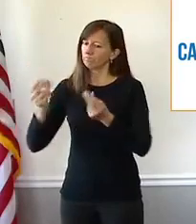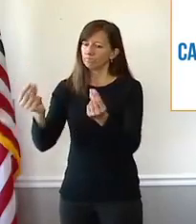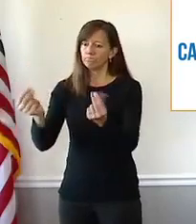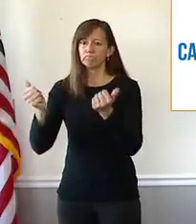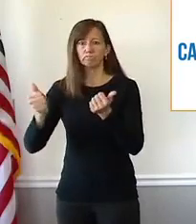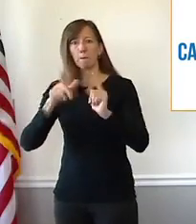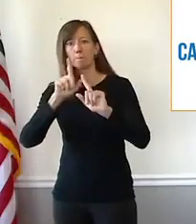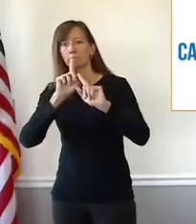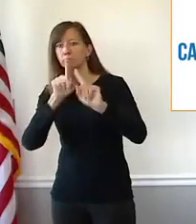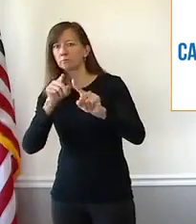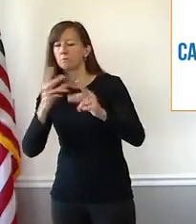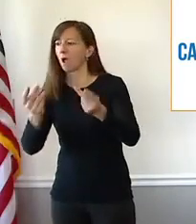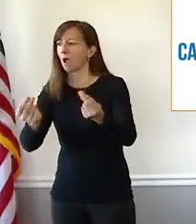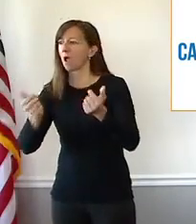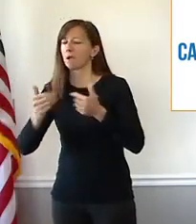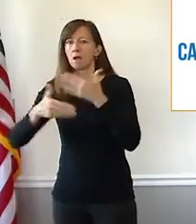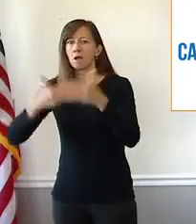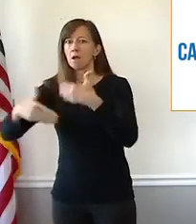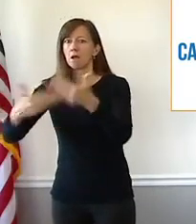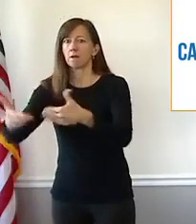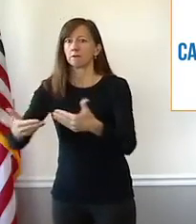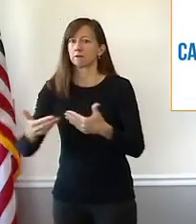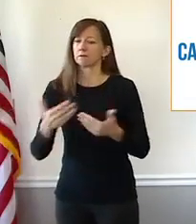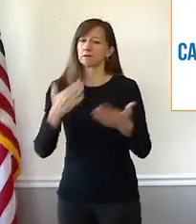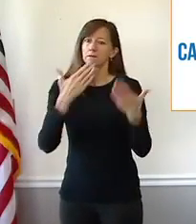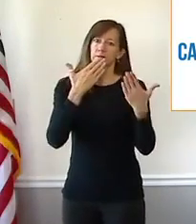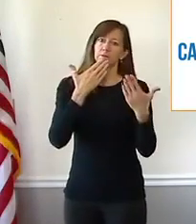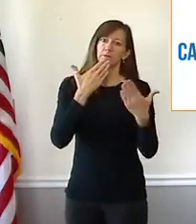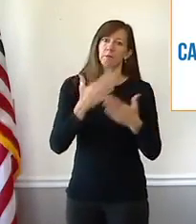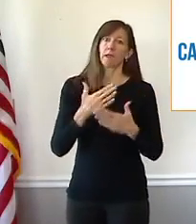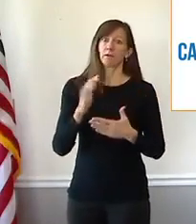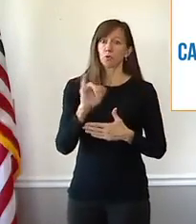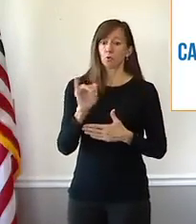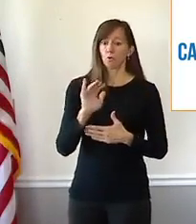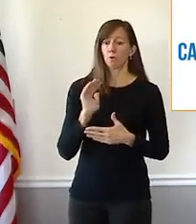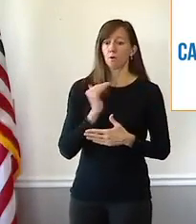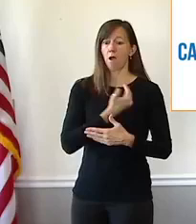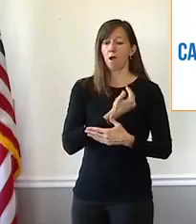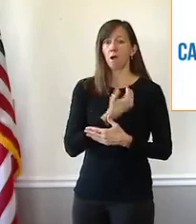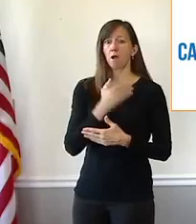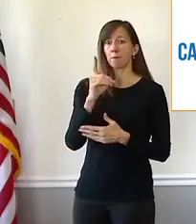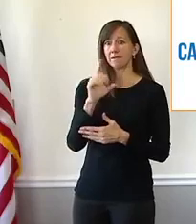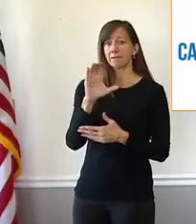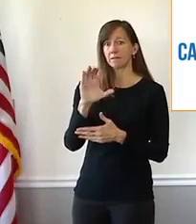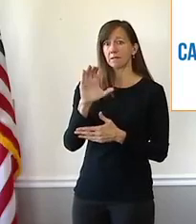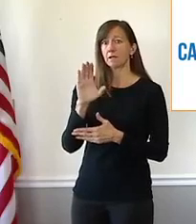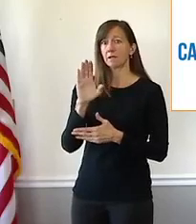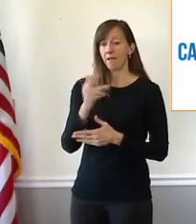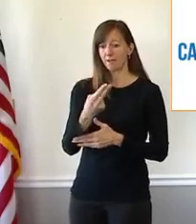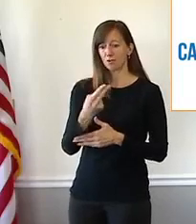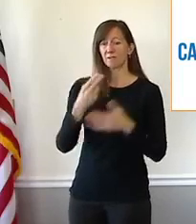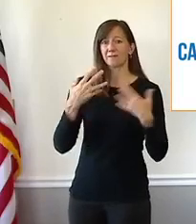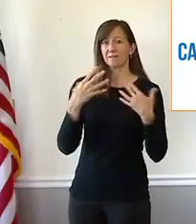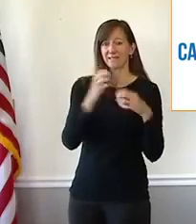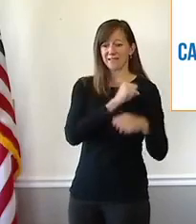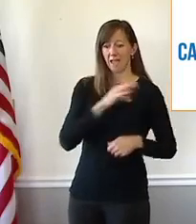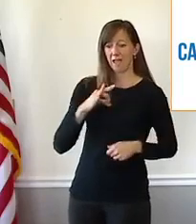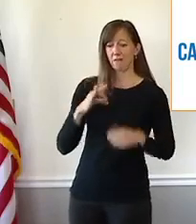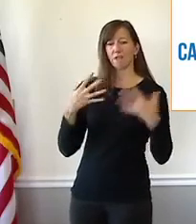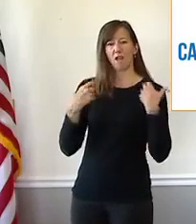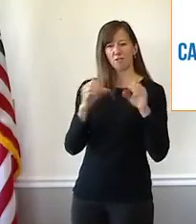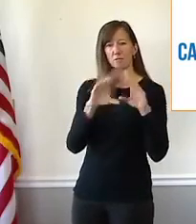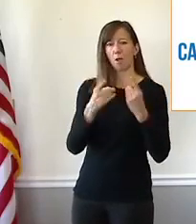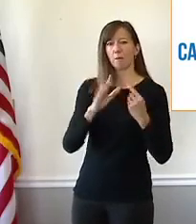Community Health. Very grateful to the BCH staff, in particular Jay Landolfi, who's been steering our college